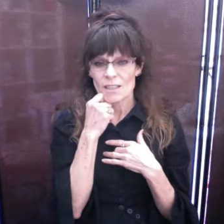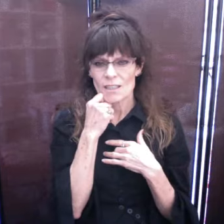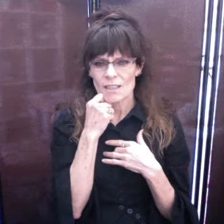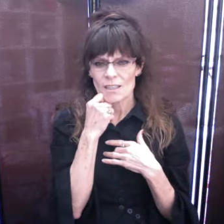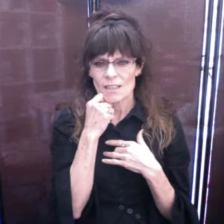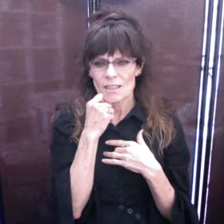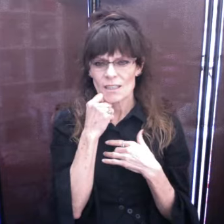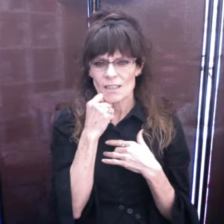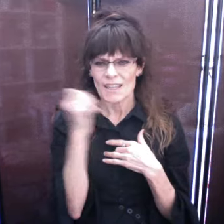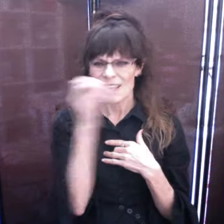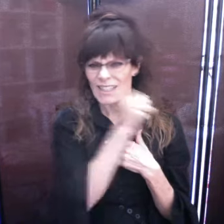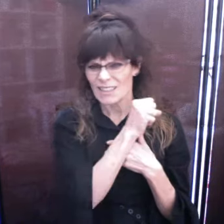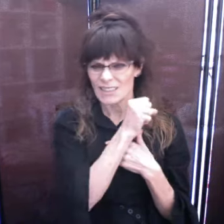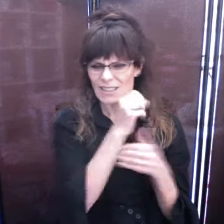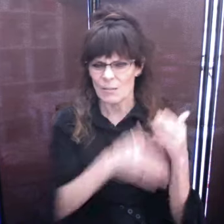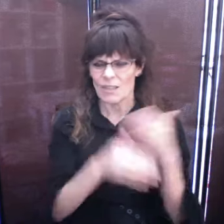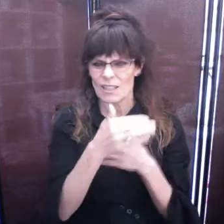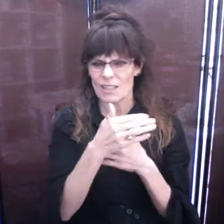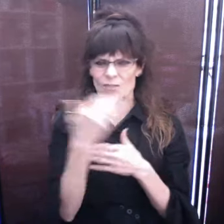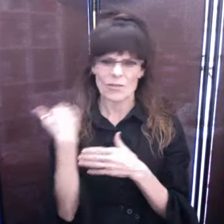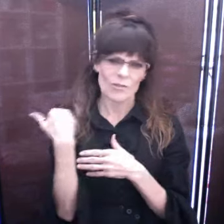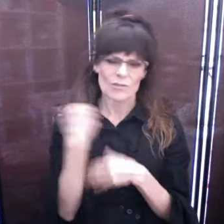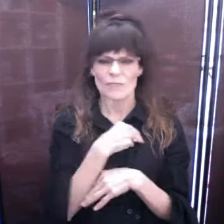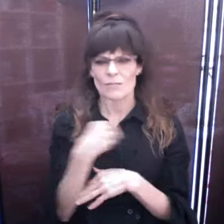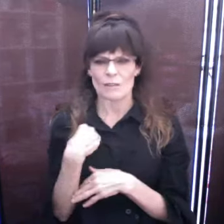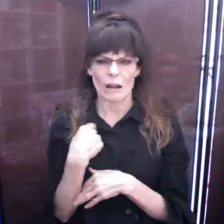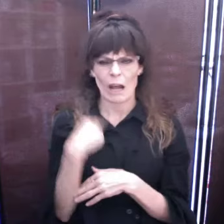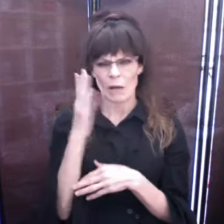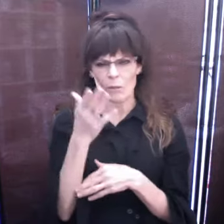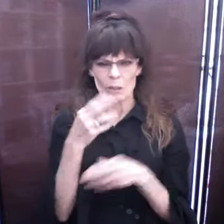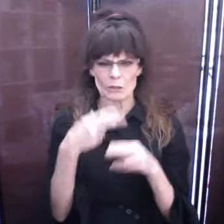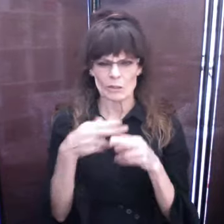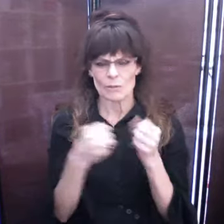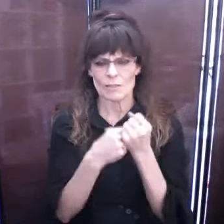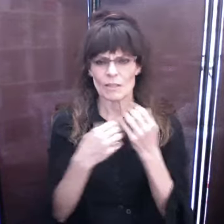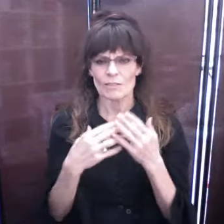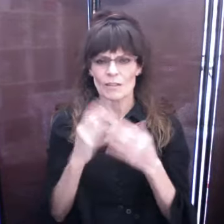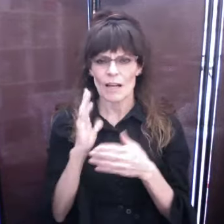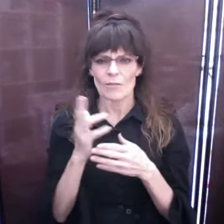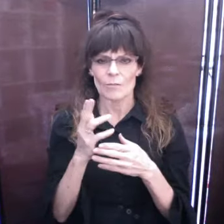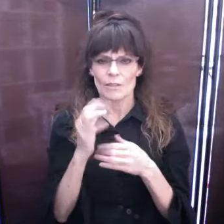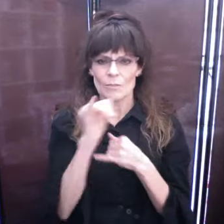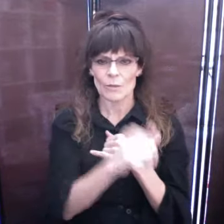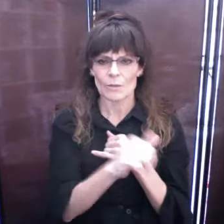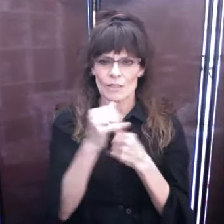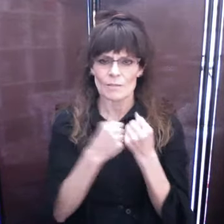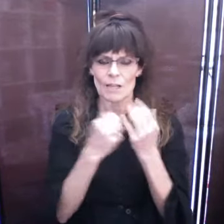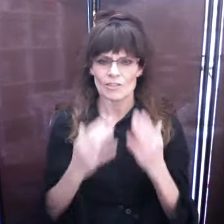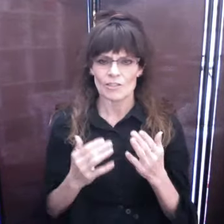I guess there's some of these old guys, and I respect that are like, I'm going to be your temporary sponsor, or I'm going to be your permanent sponsor. I think there's a much more